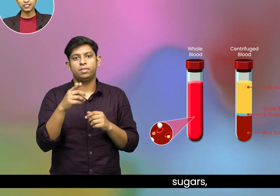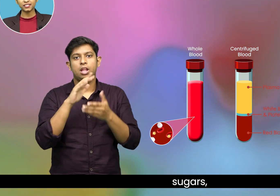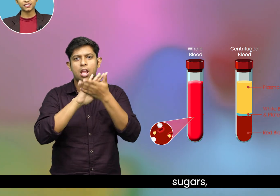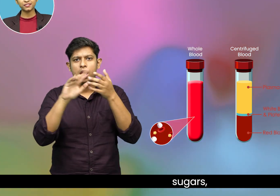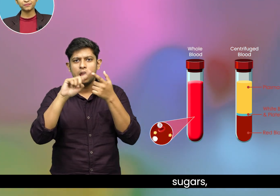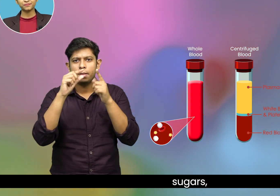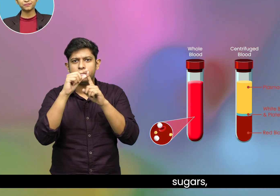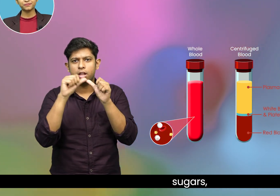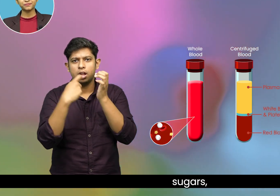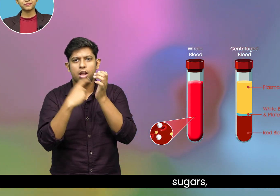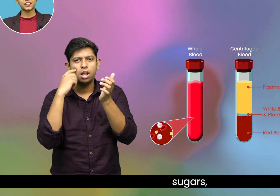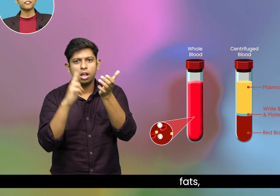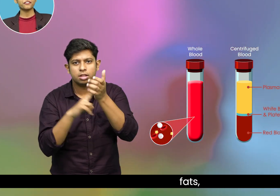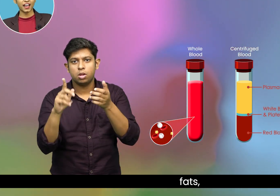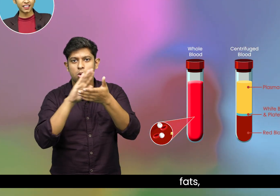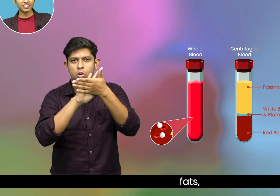sugars,